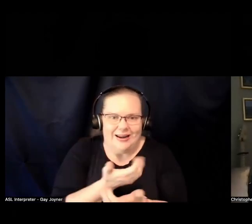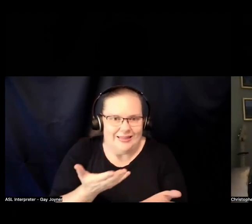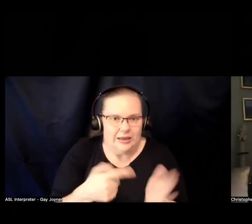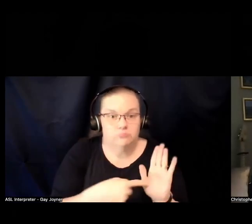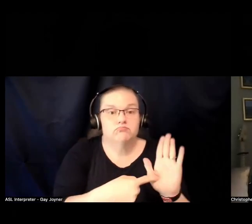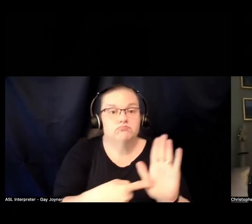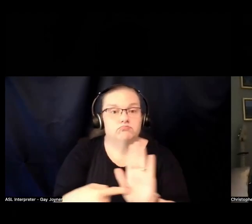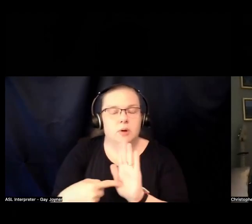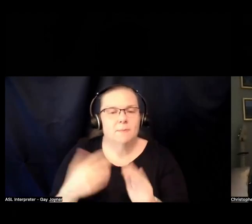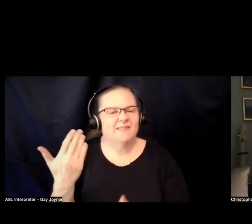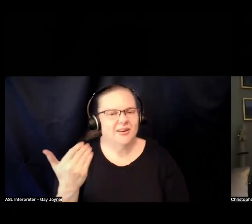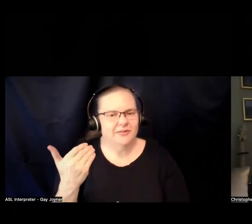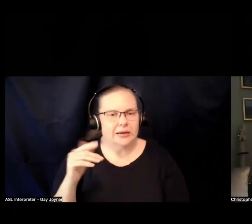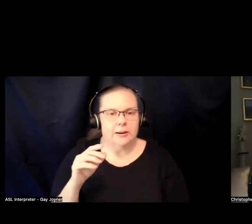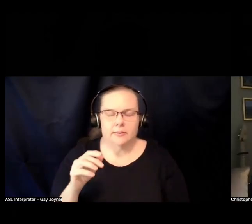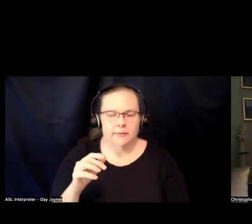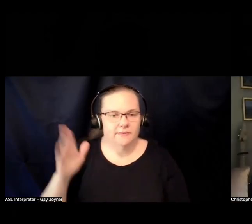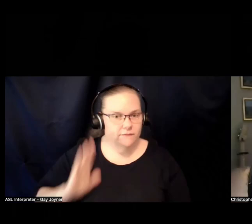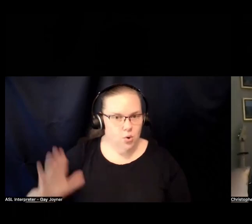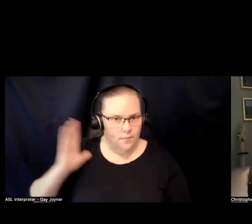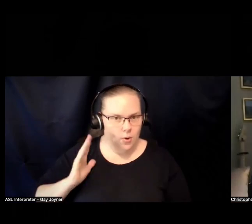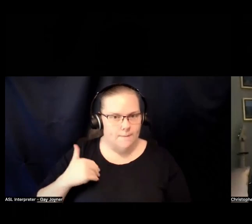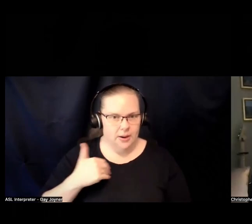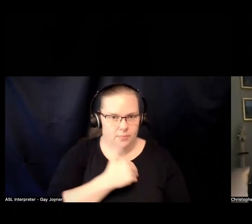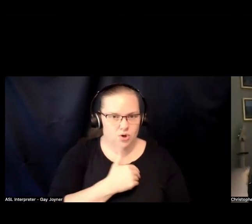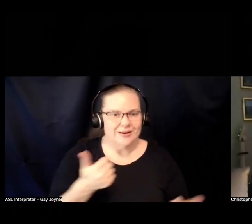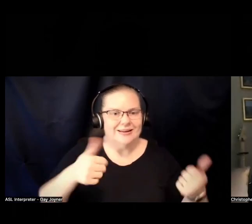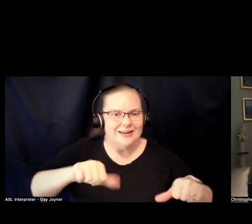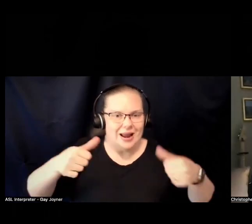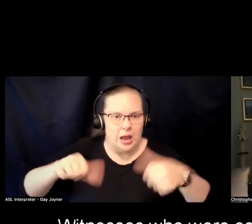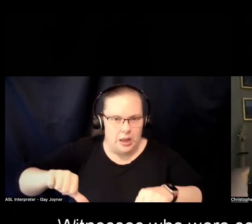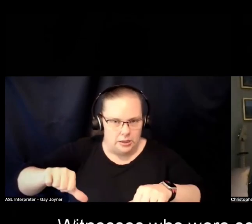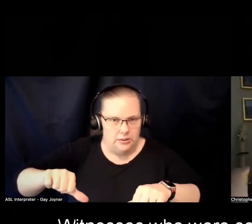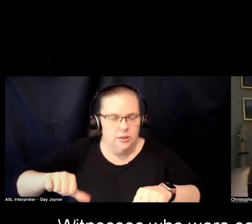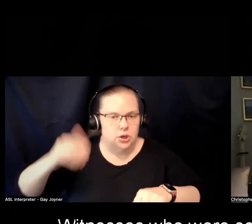15 ex-members of this communist club denied ever knowing Anna Rosenberg.